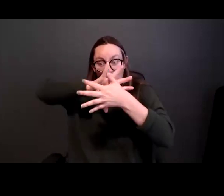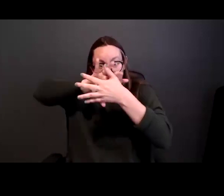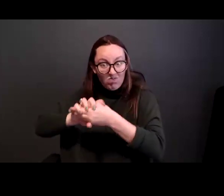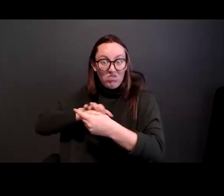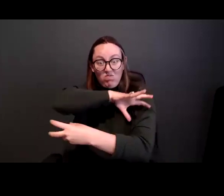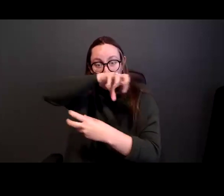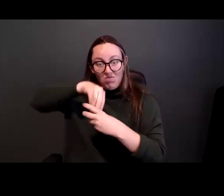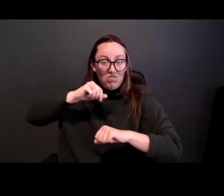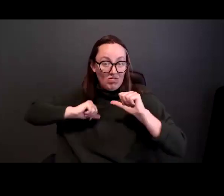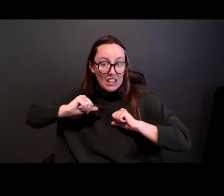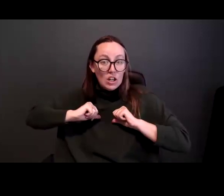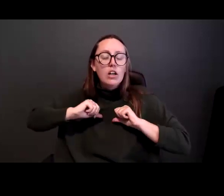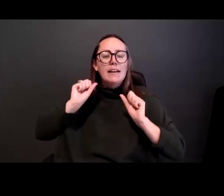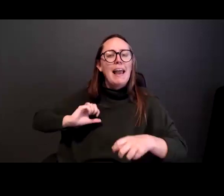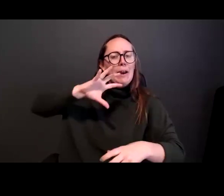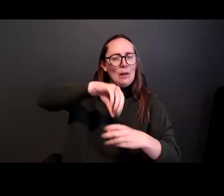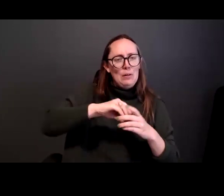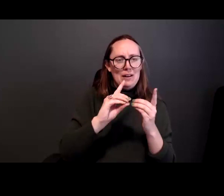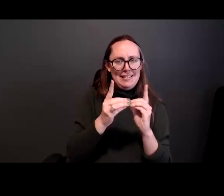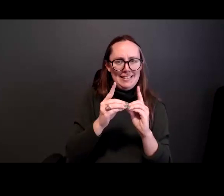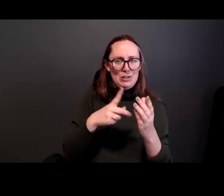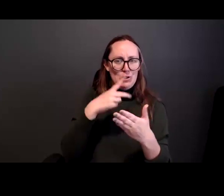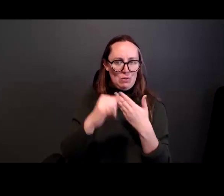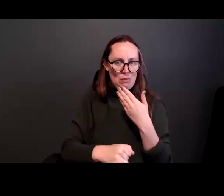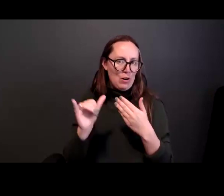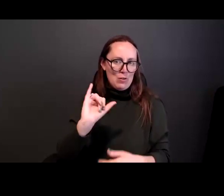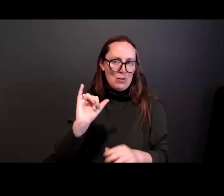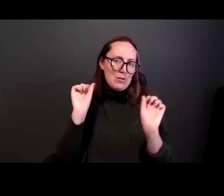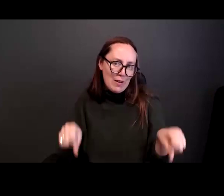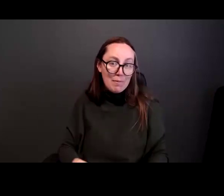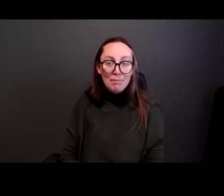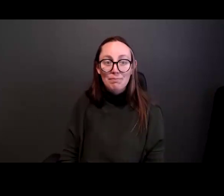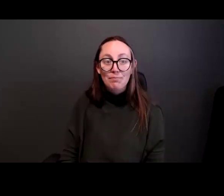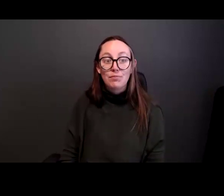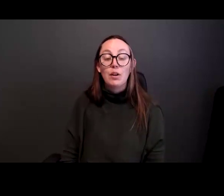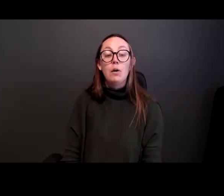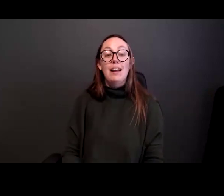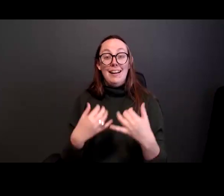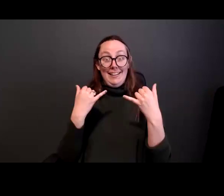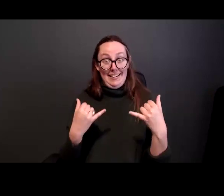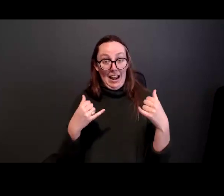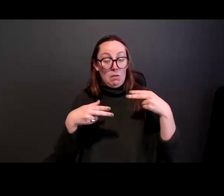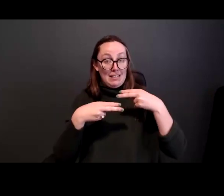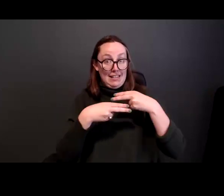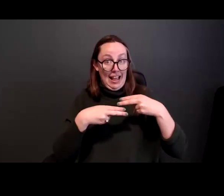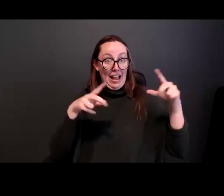So I'm going to stop sharing that because